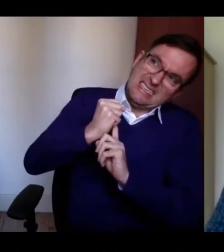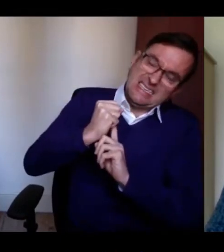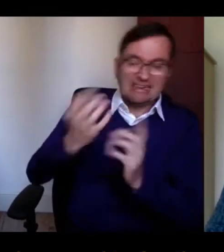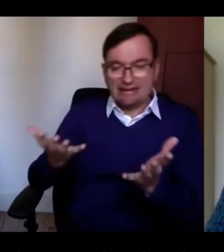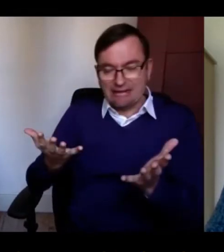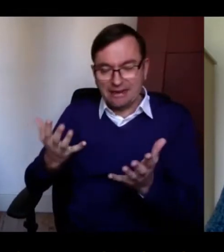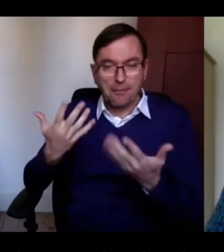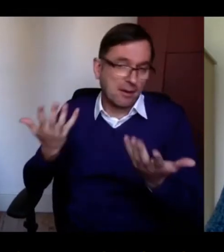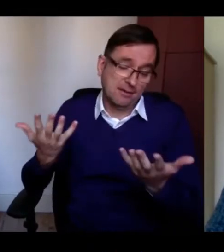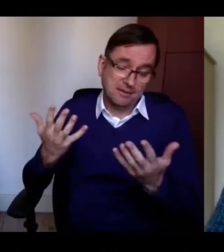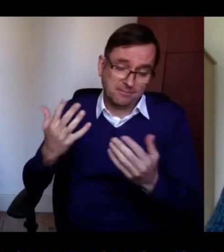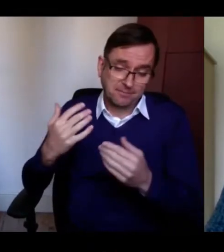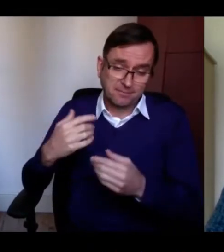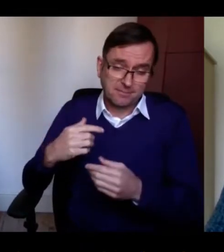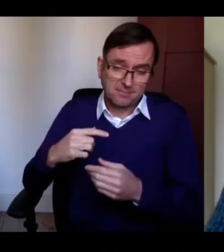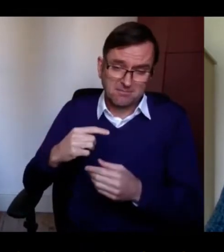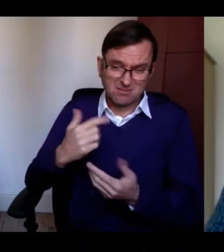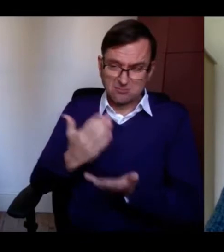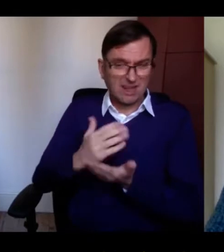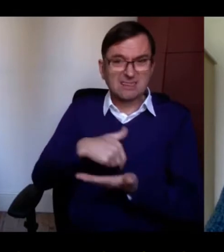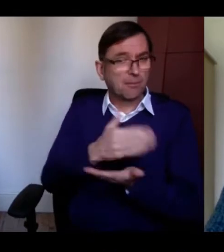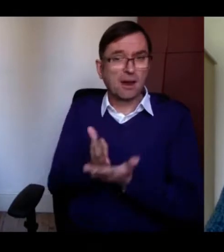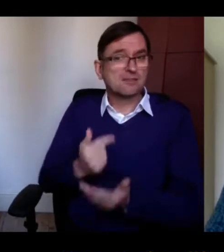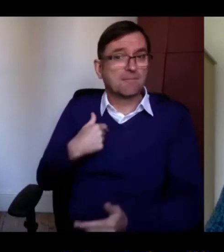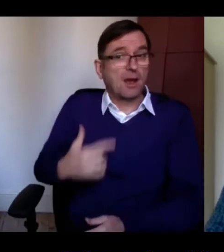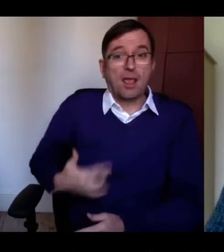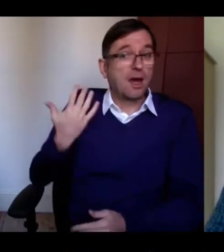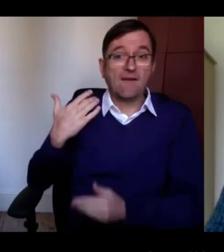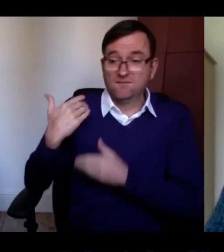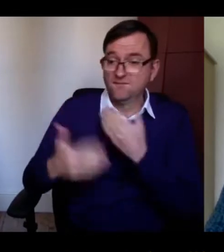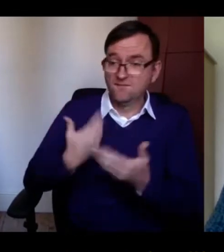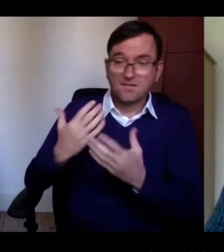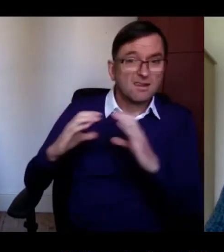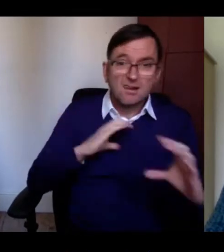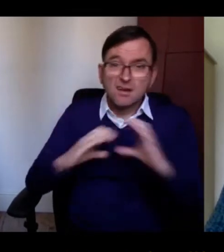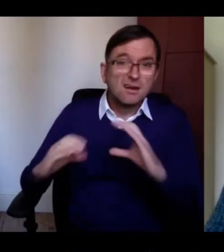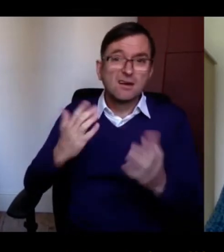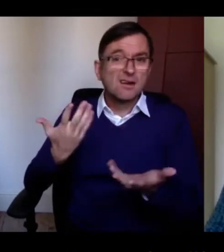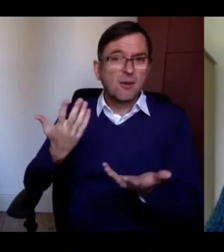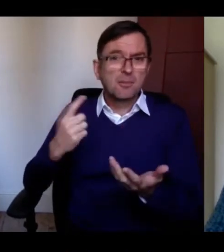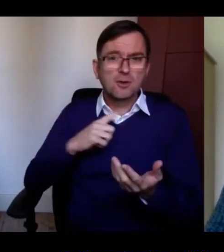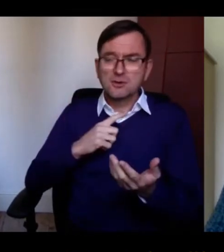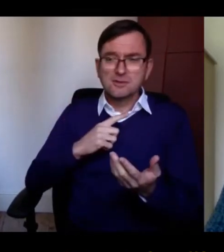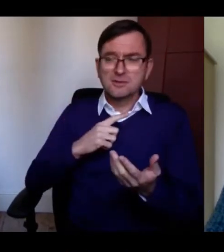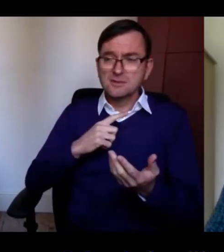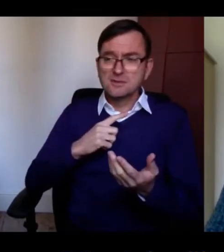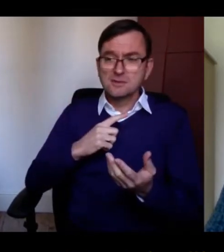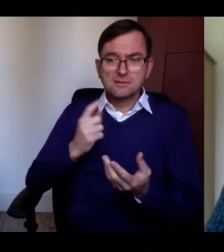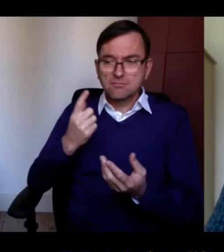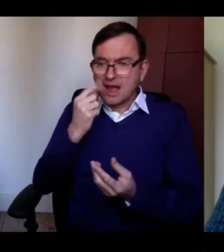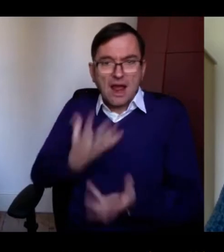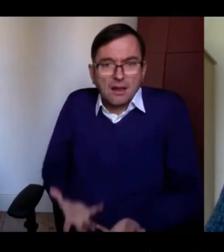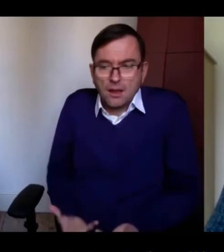I've been caught a few times, I guess, when I was at school. But part of my life is the way I communicate.